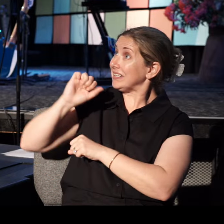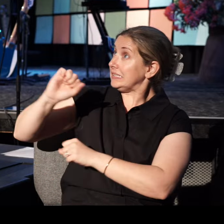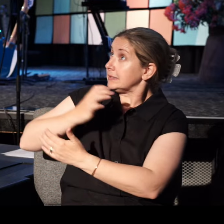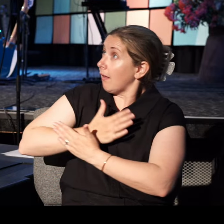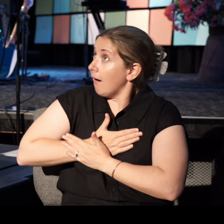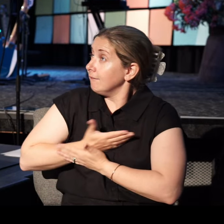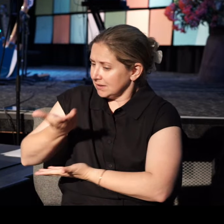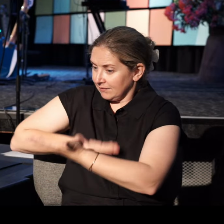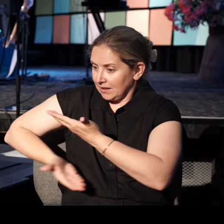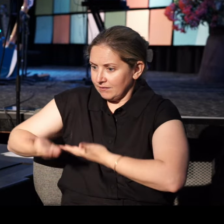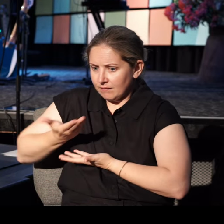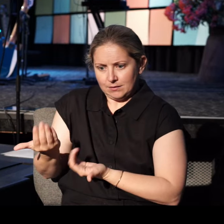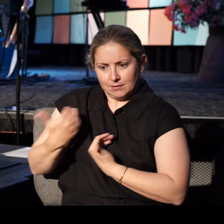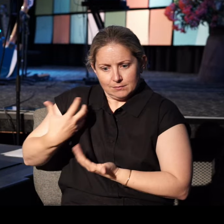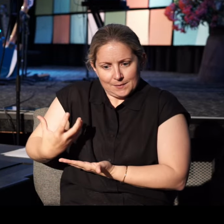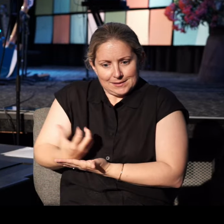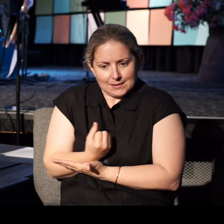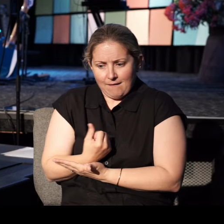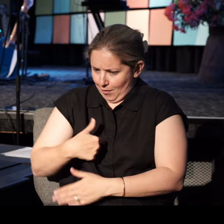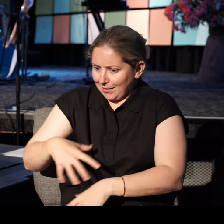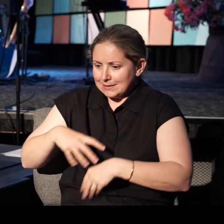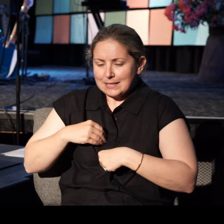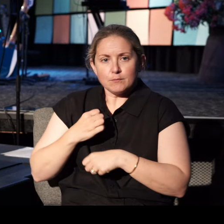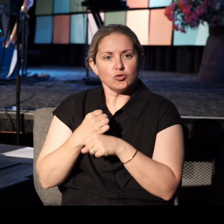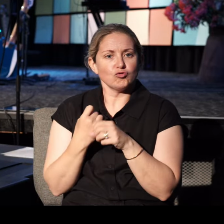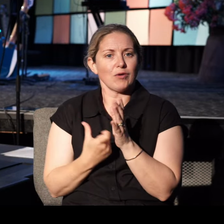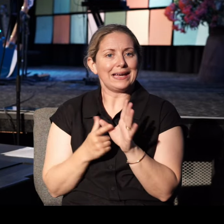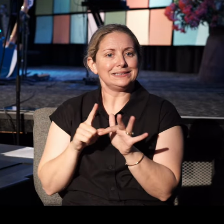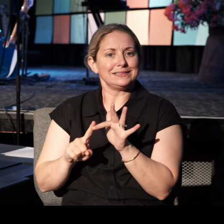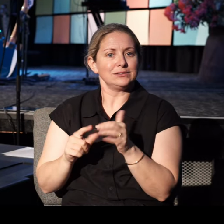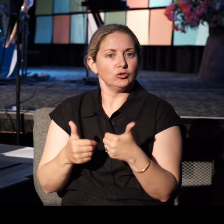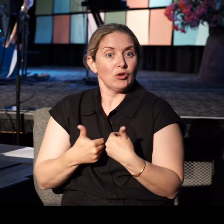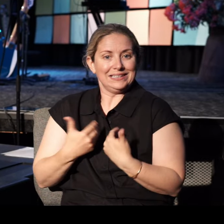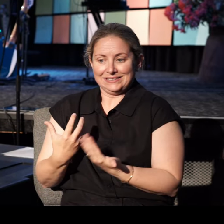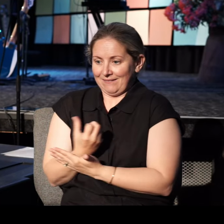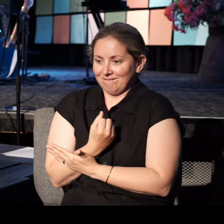alone? Are you that person? Or is it a mere pretense?